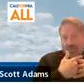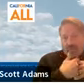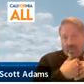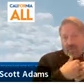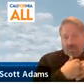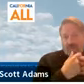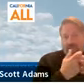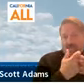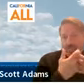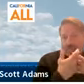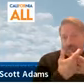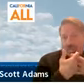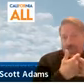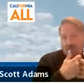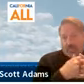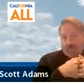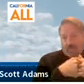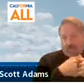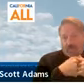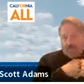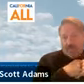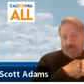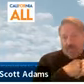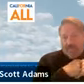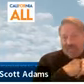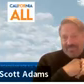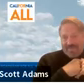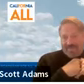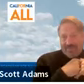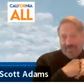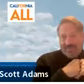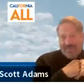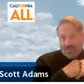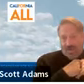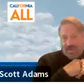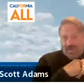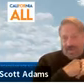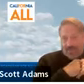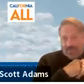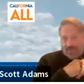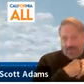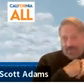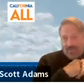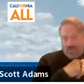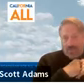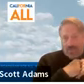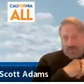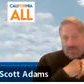well. So we'd really ask, we know you're a lot of movers and shakers. You have direct connection